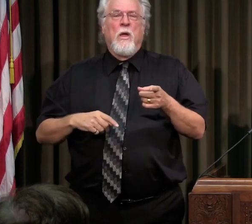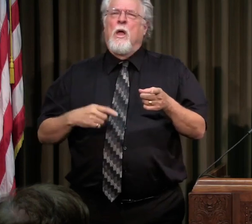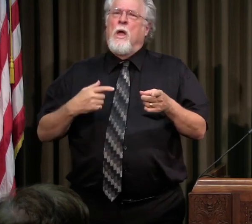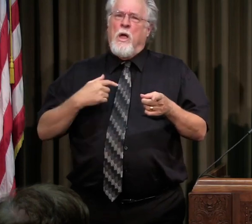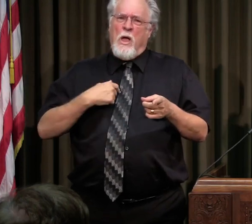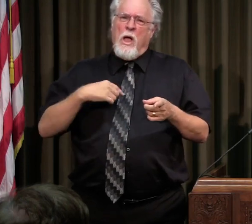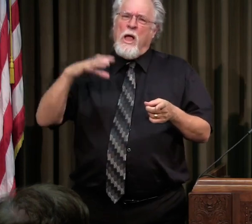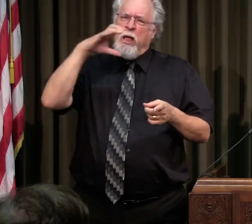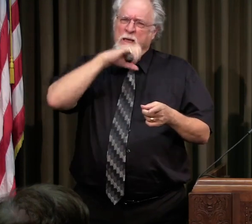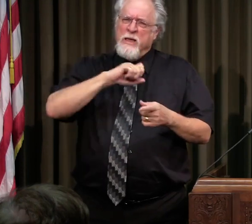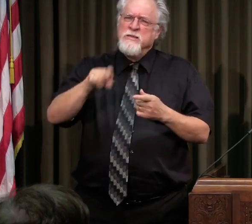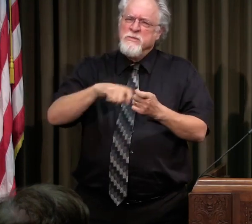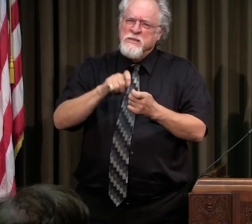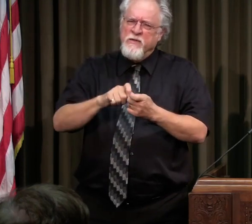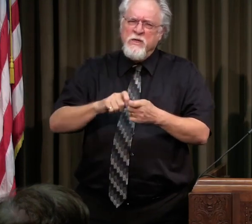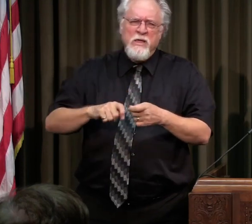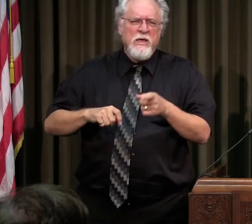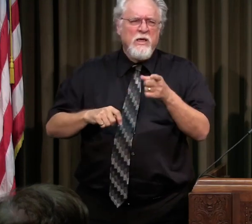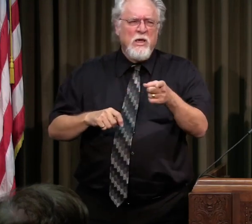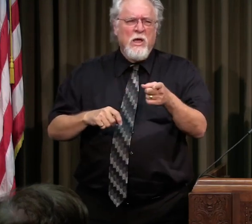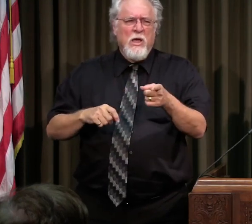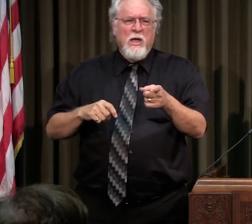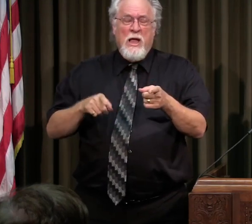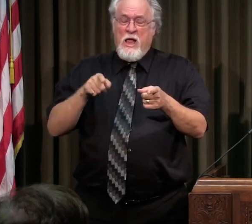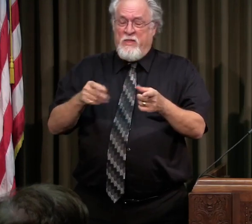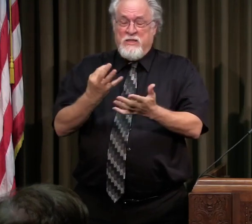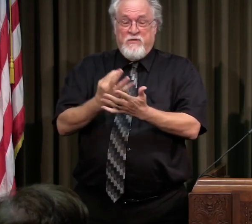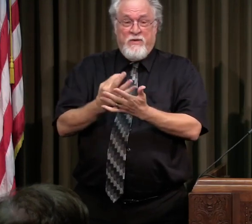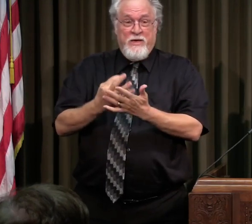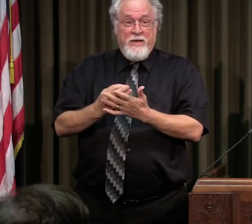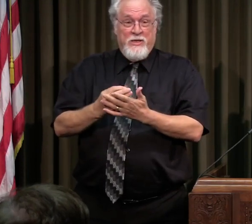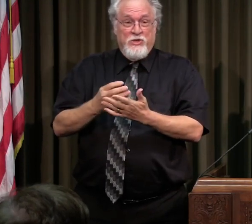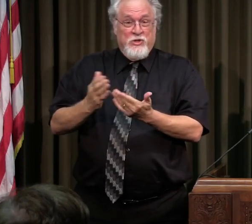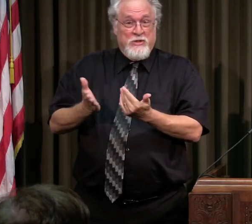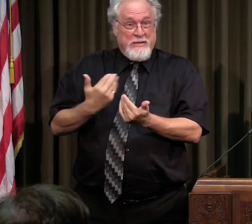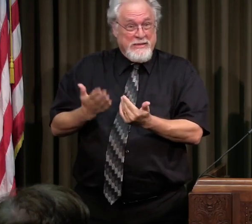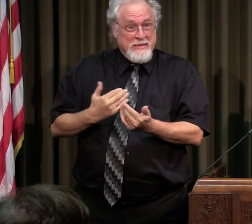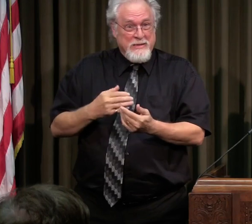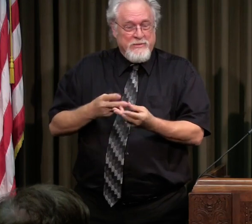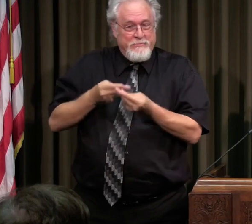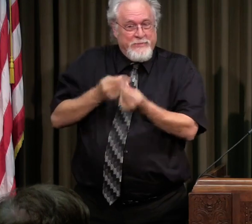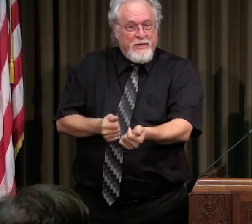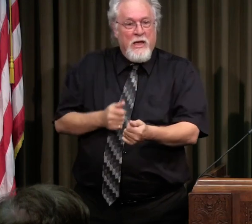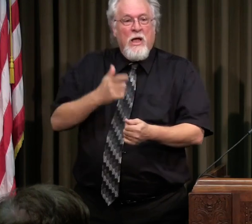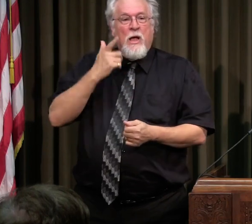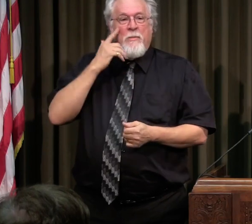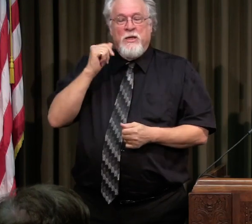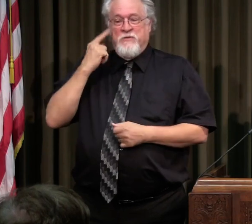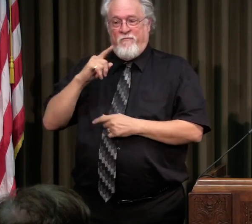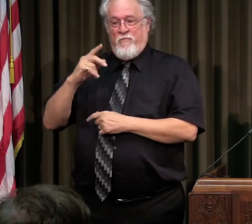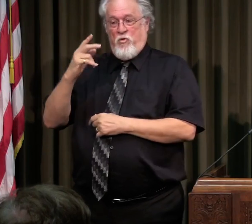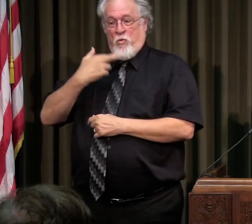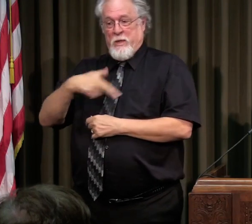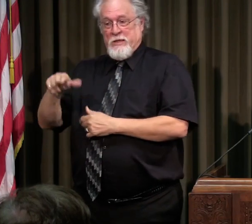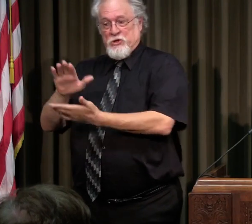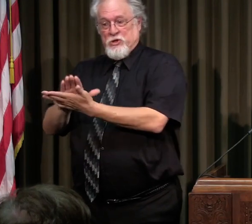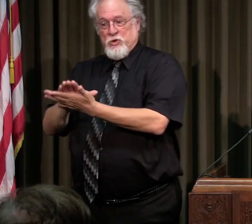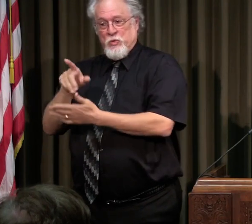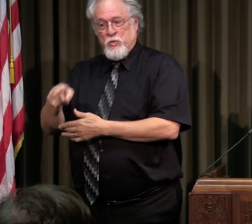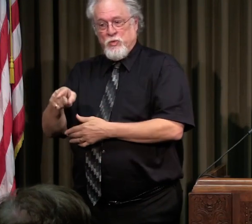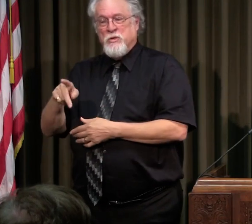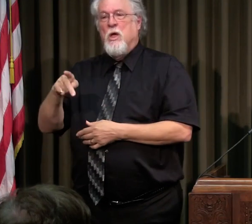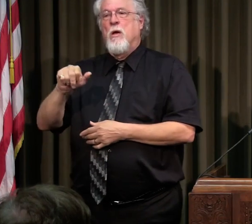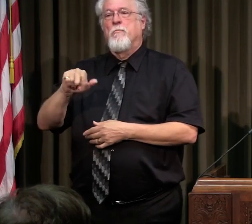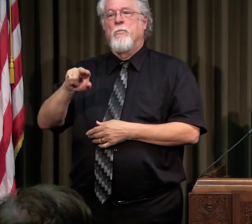guess specifically, do you see this as a matter of financial expediency, the cuts to parochial schools, or is it a